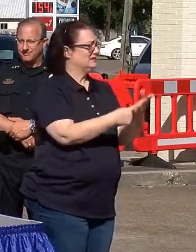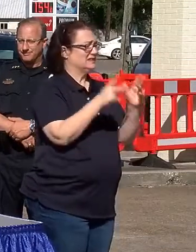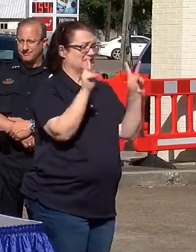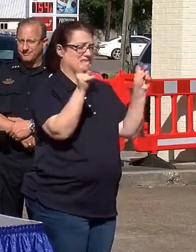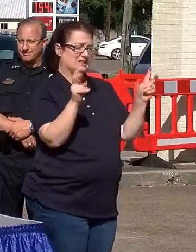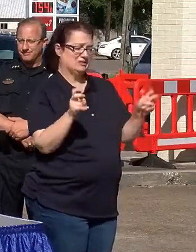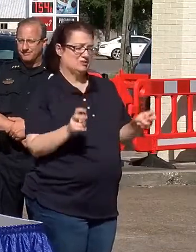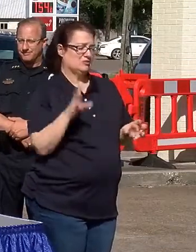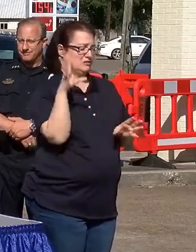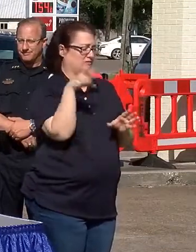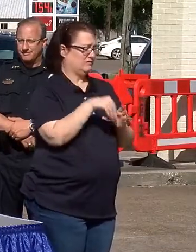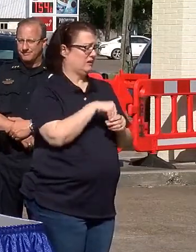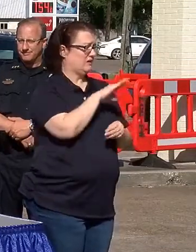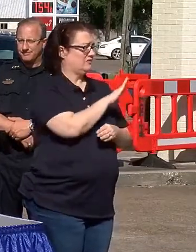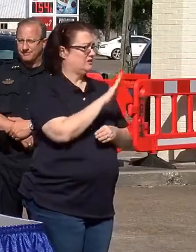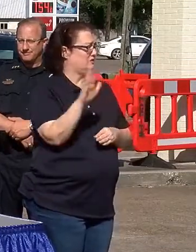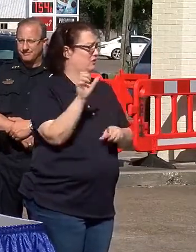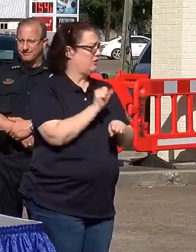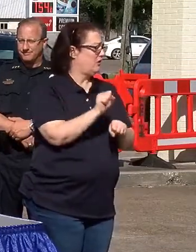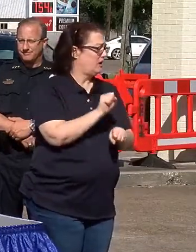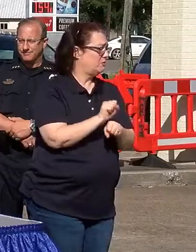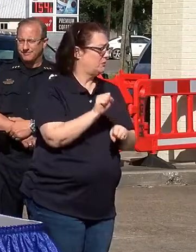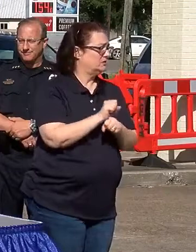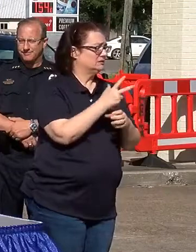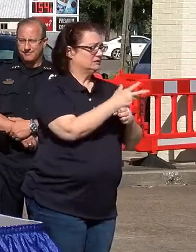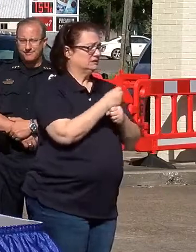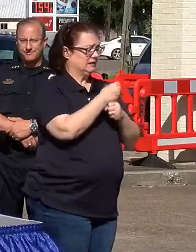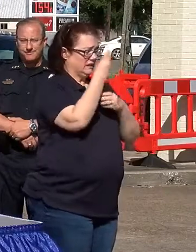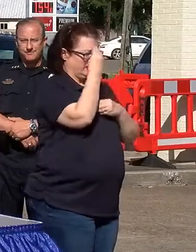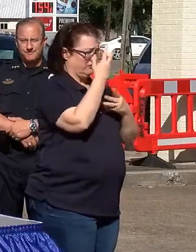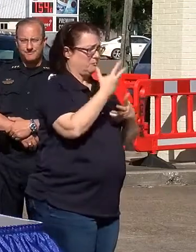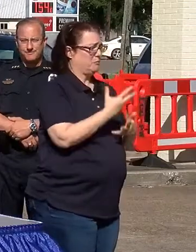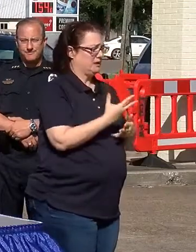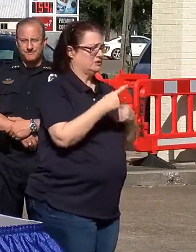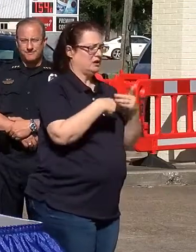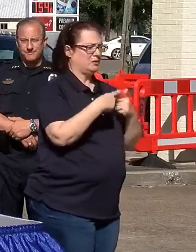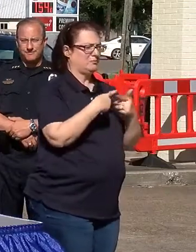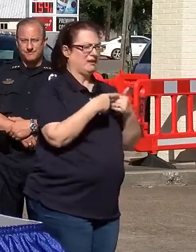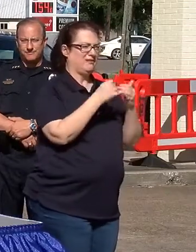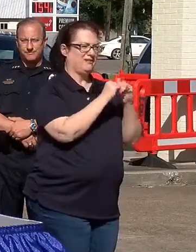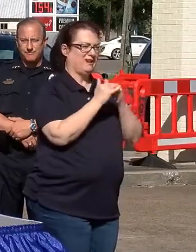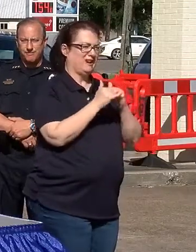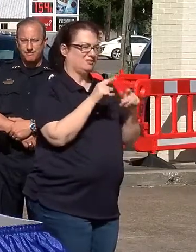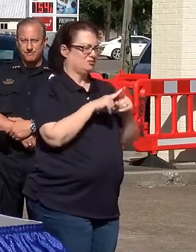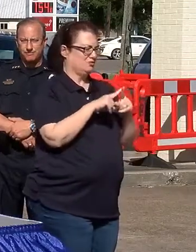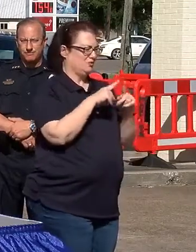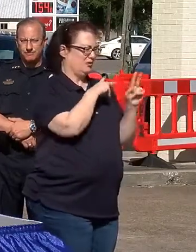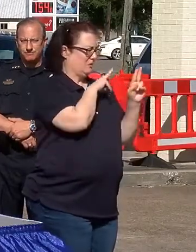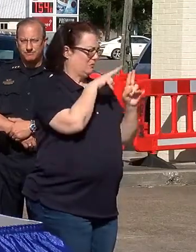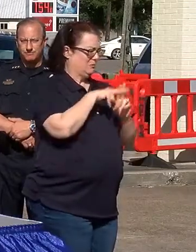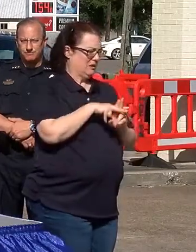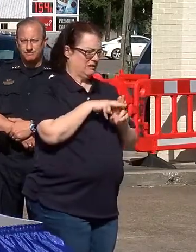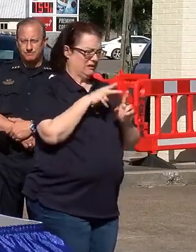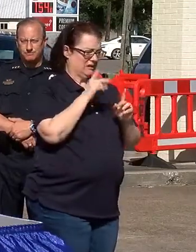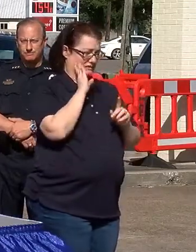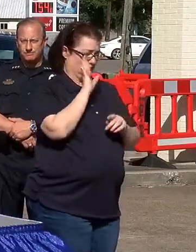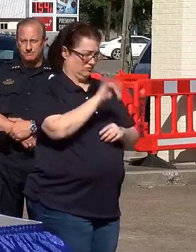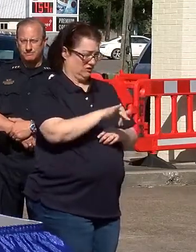in your operation, and receive information about best practices as they apply to your specific businesses.